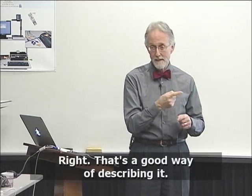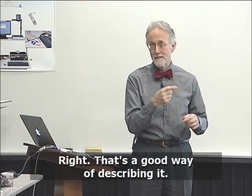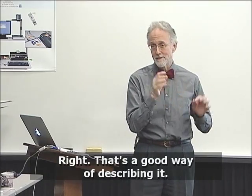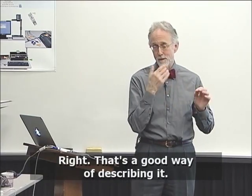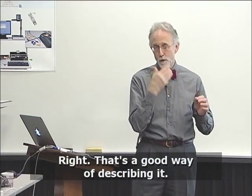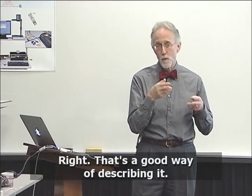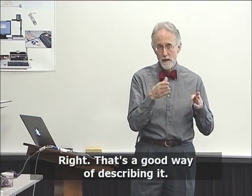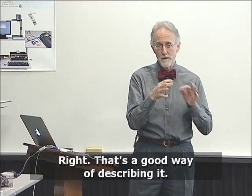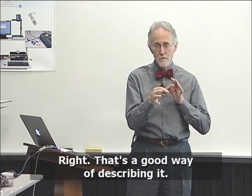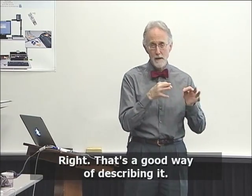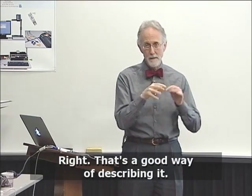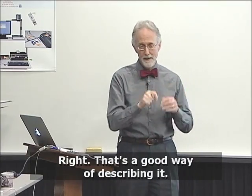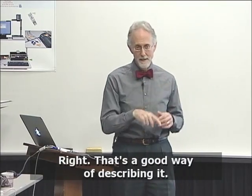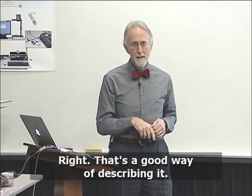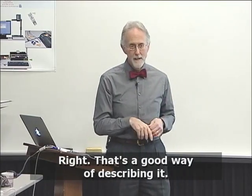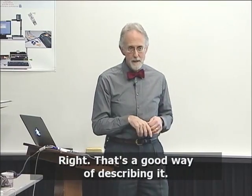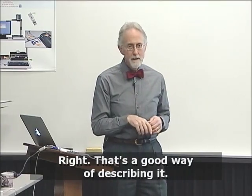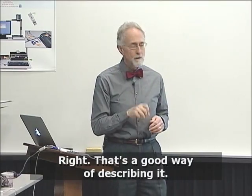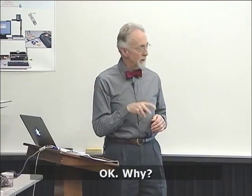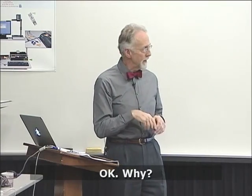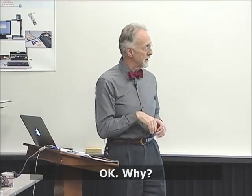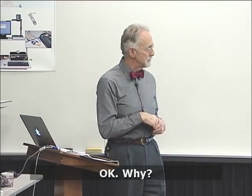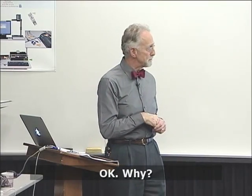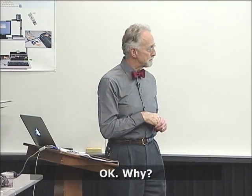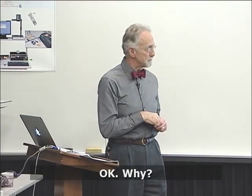it's a good way of describing it. Okay.